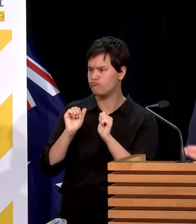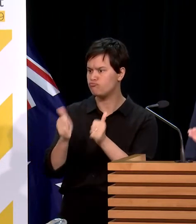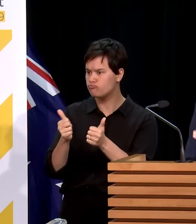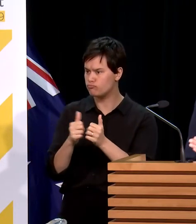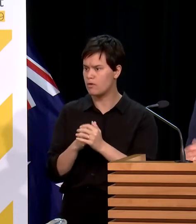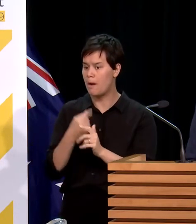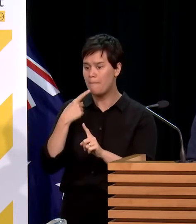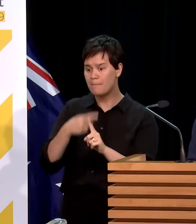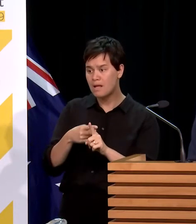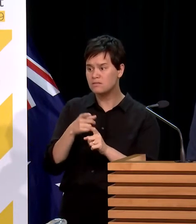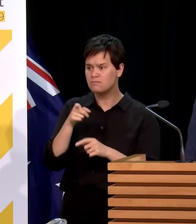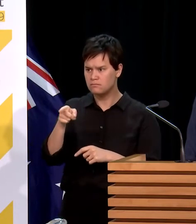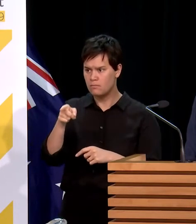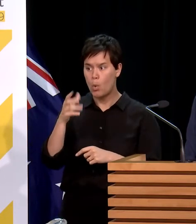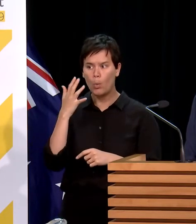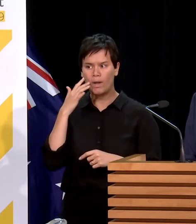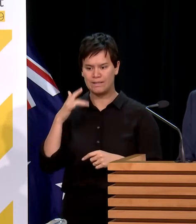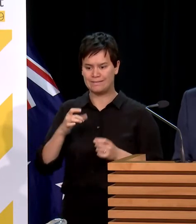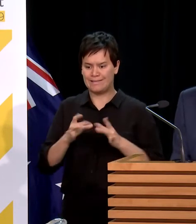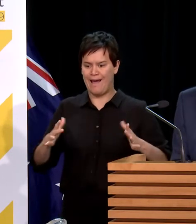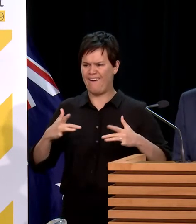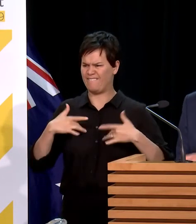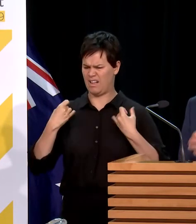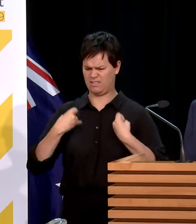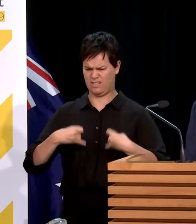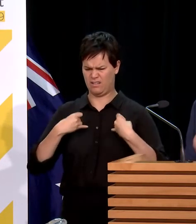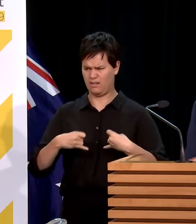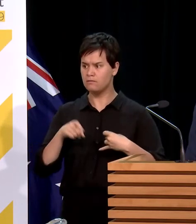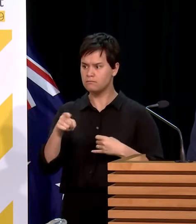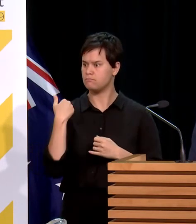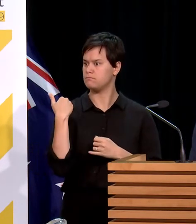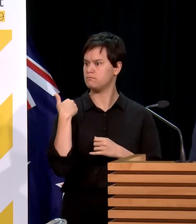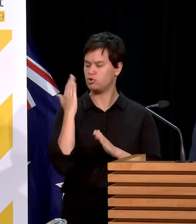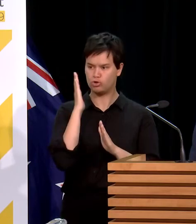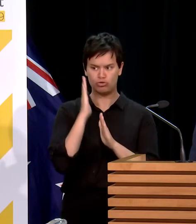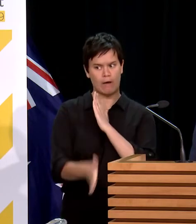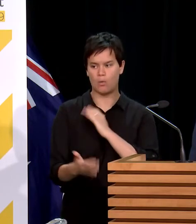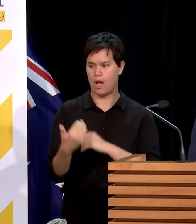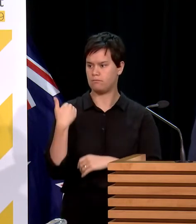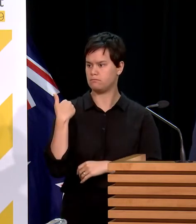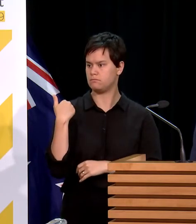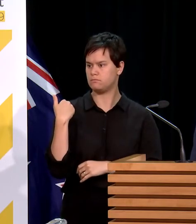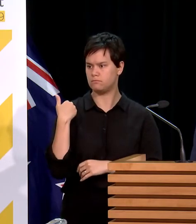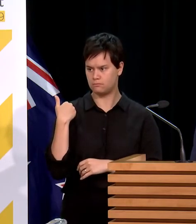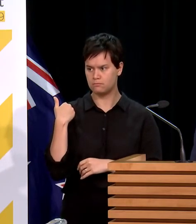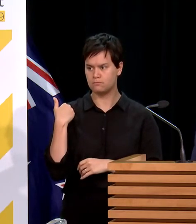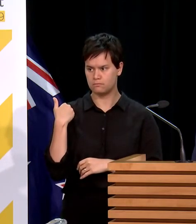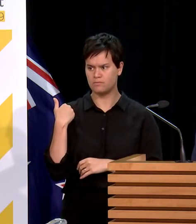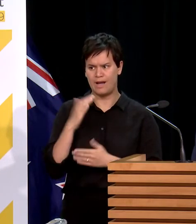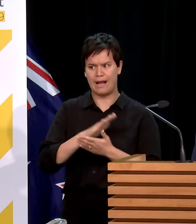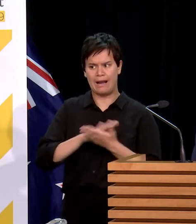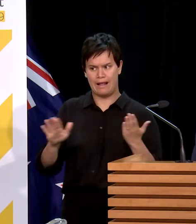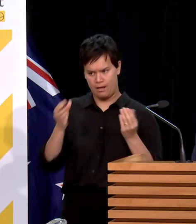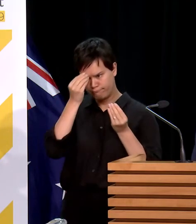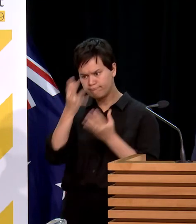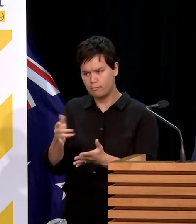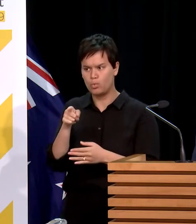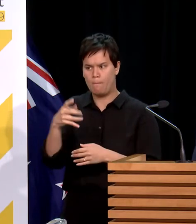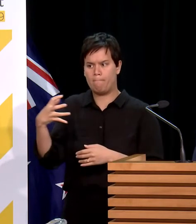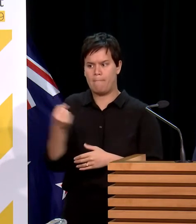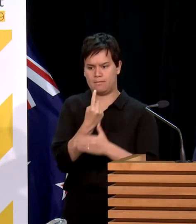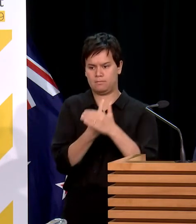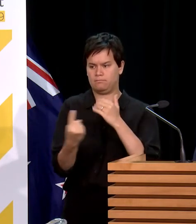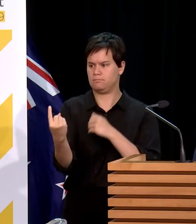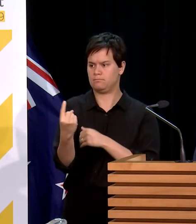testing and the reporting of symptoms, and she's been very clear about the need to isolate her during that period. Why did the test take so long?